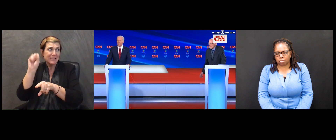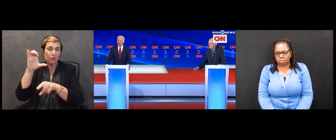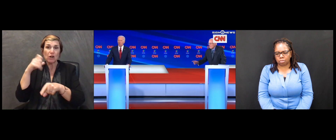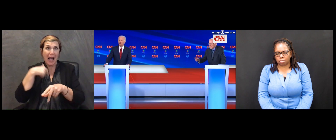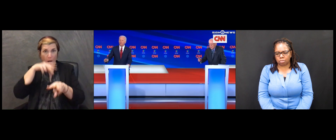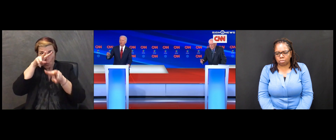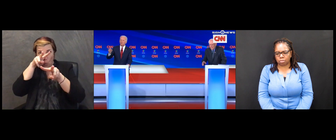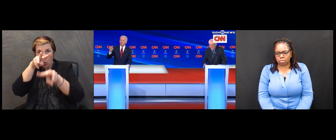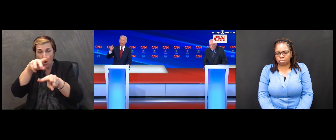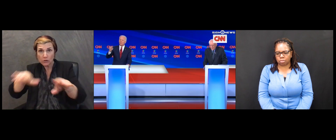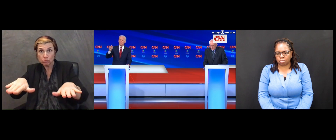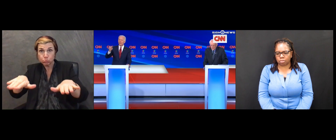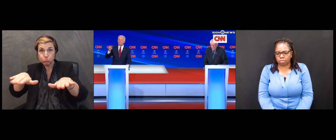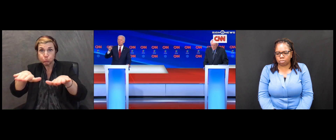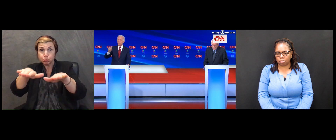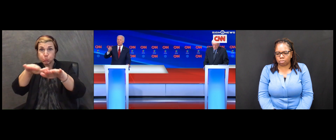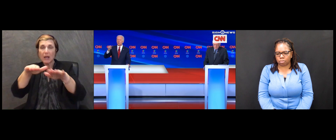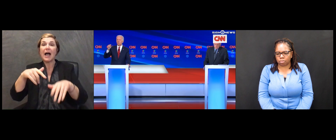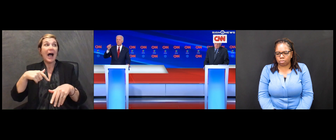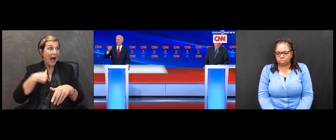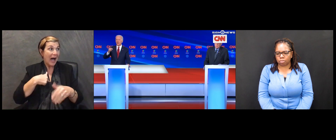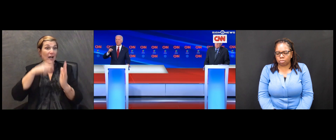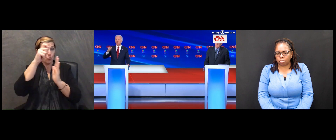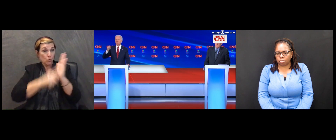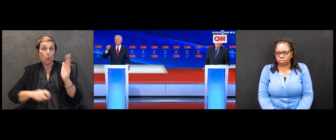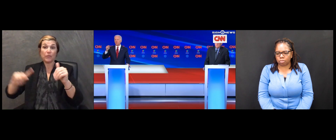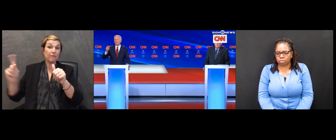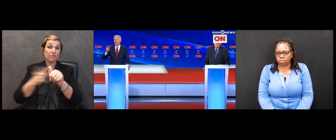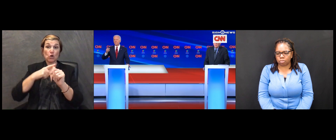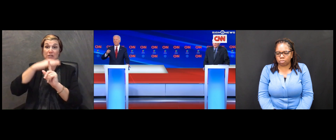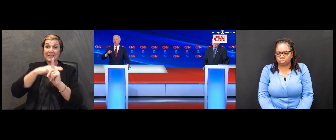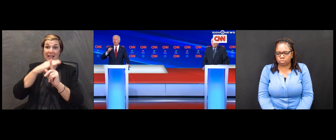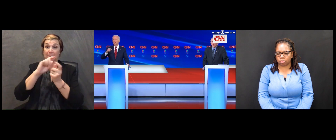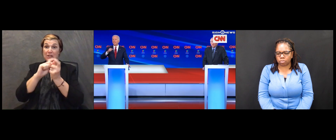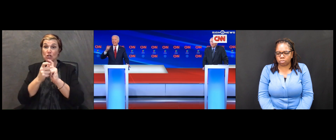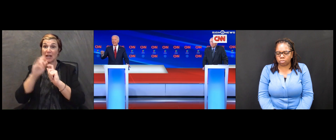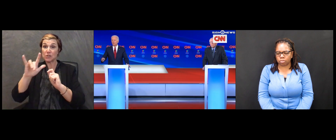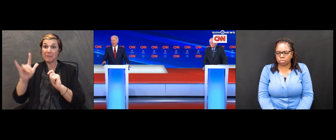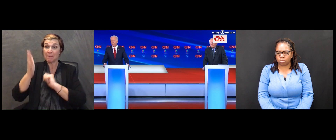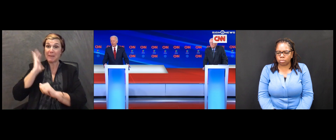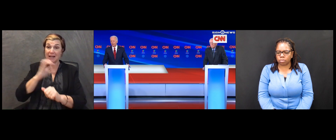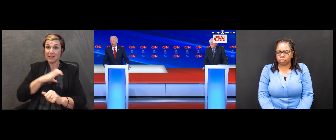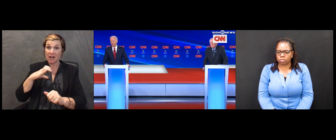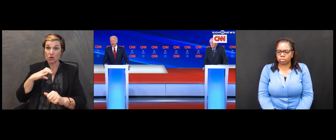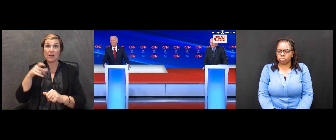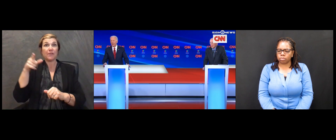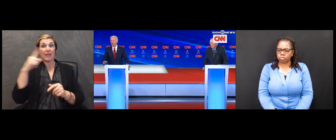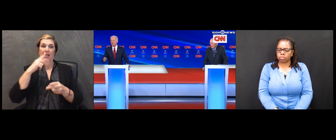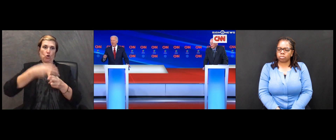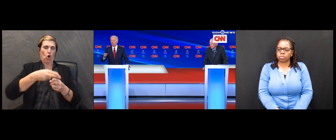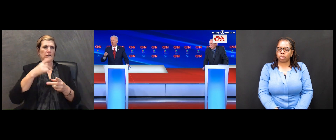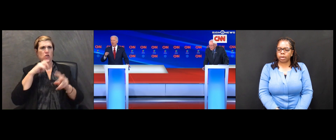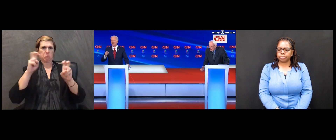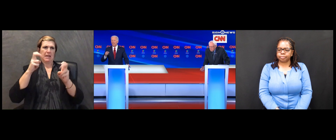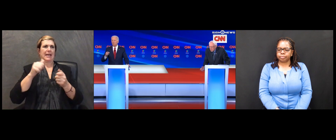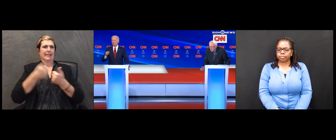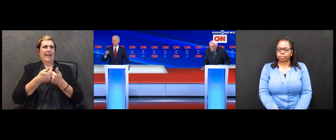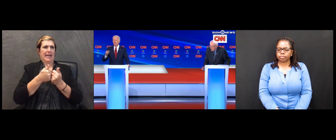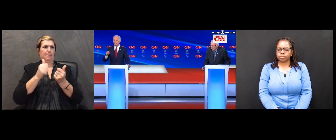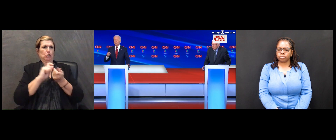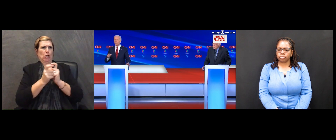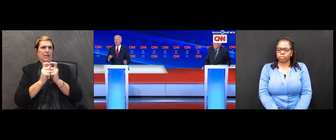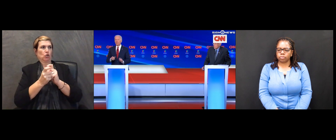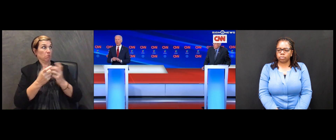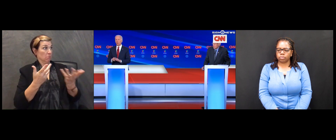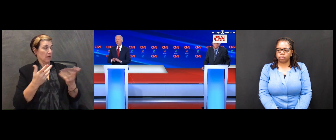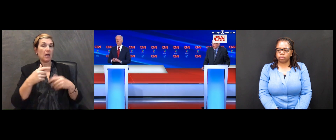about. I wrote the first climate change bill that was in the Congress, which PolitiFact said was a game changer. I'm the guy who came along and said with